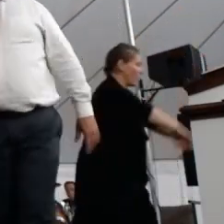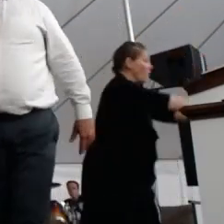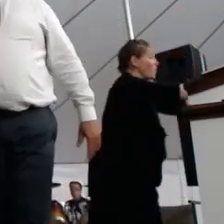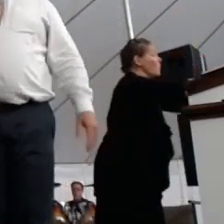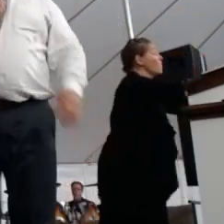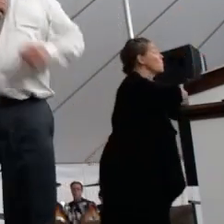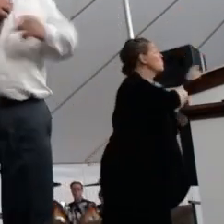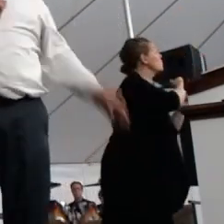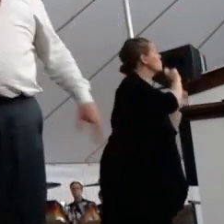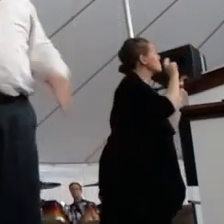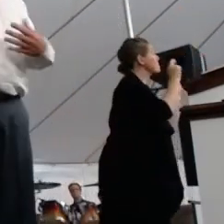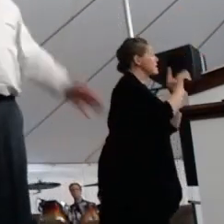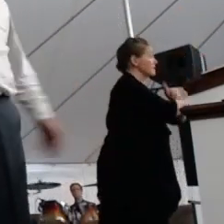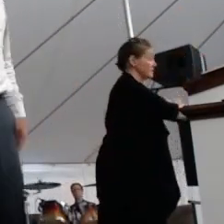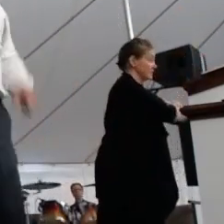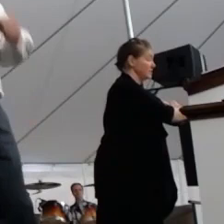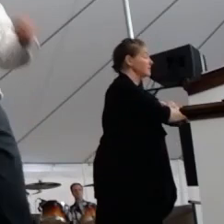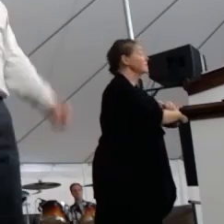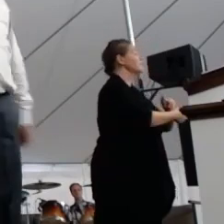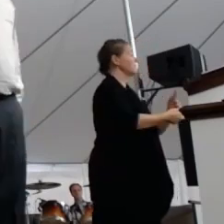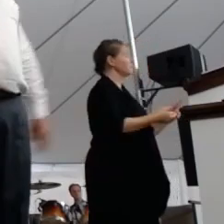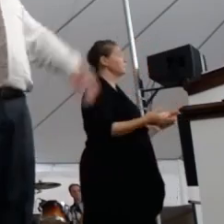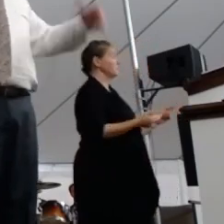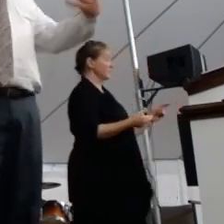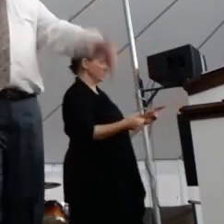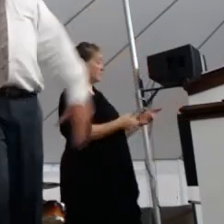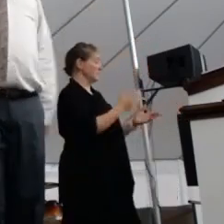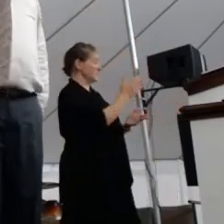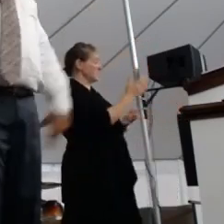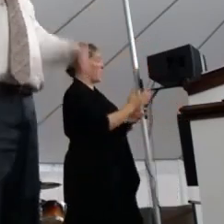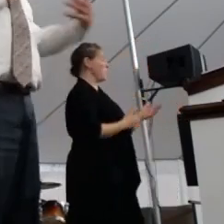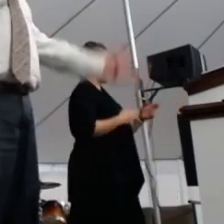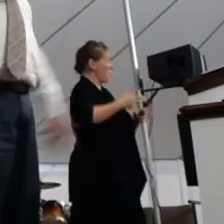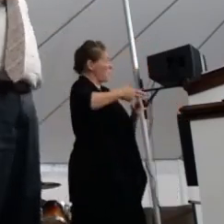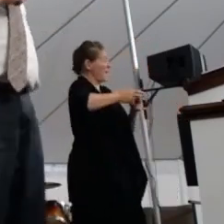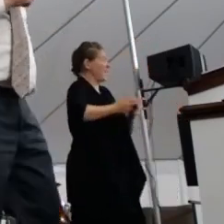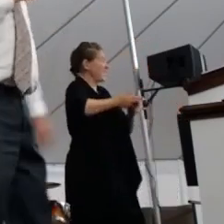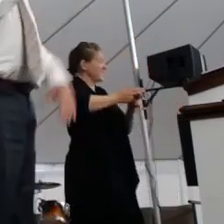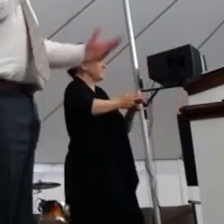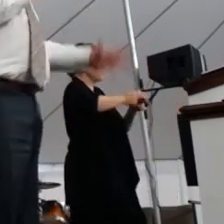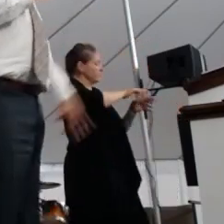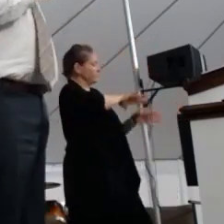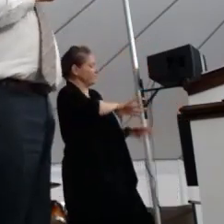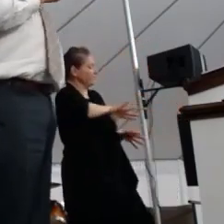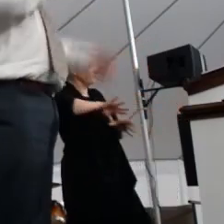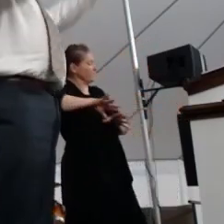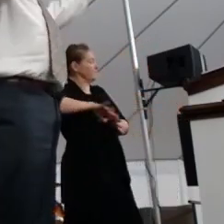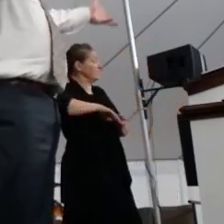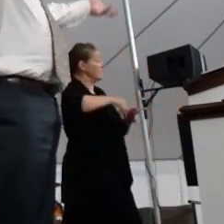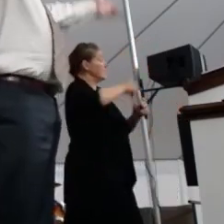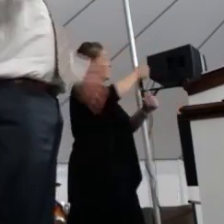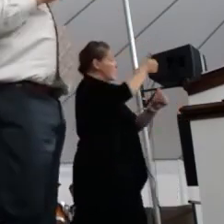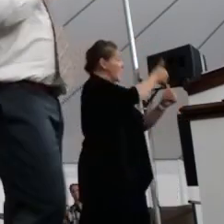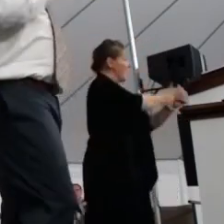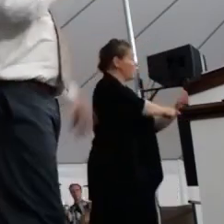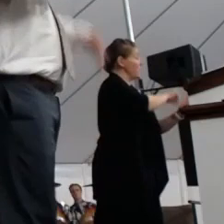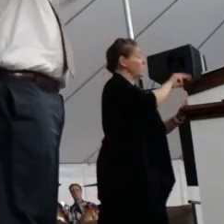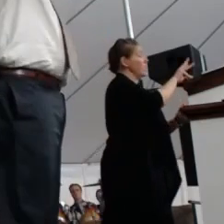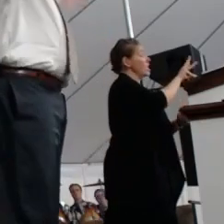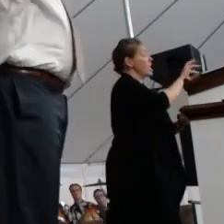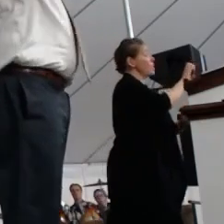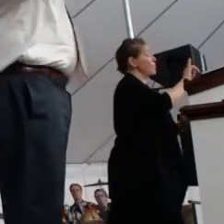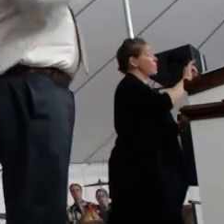repenting. You start shedding some dead weight. Lay aside every